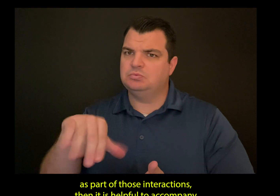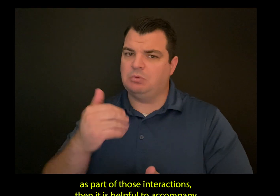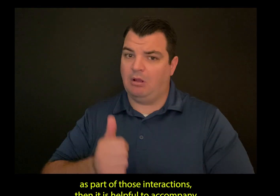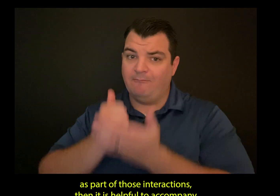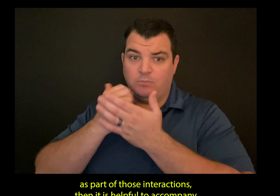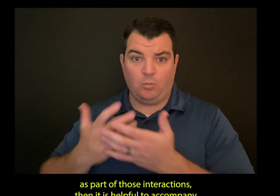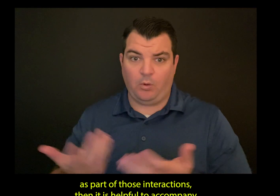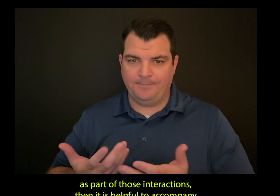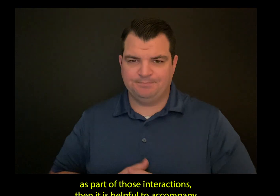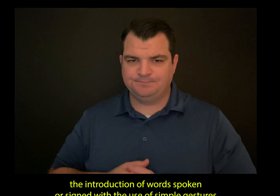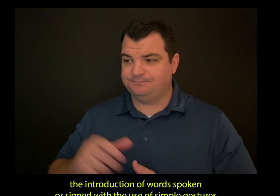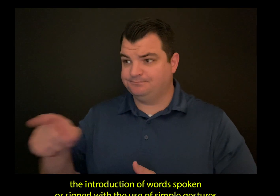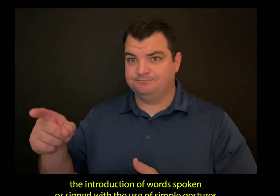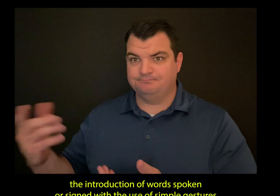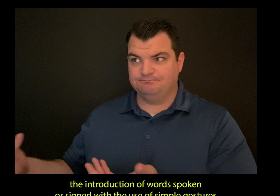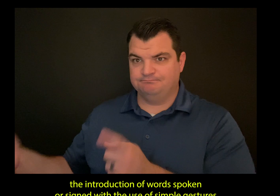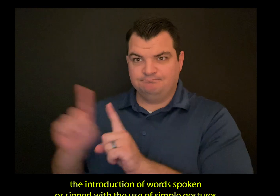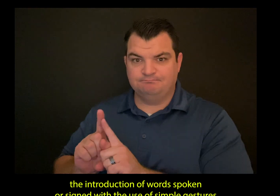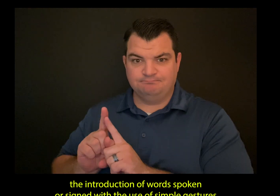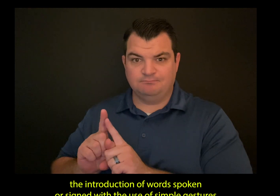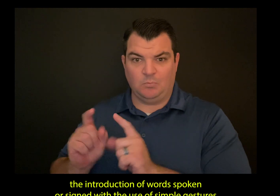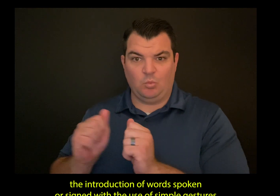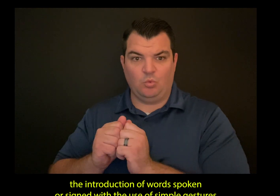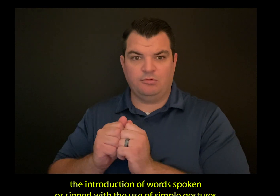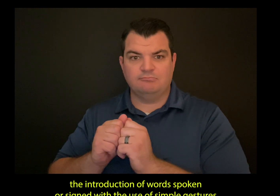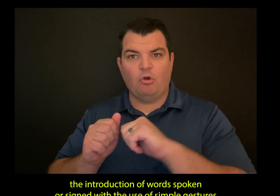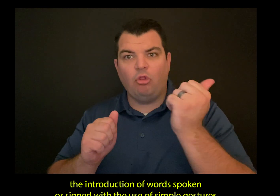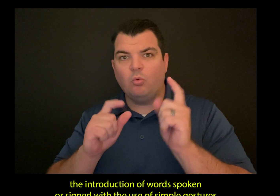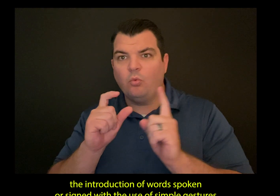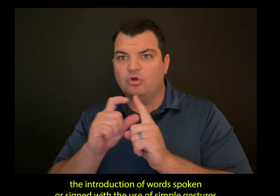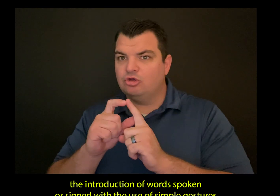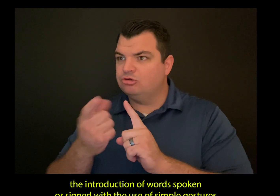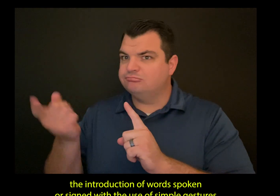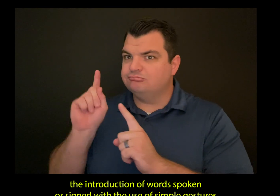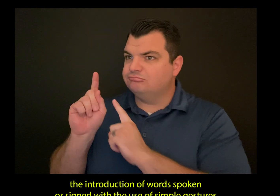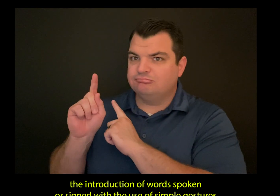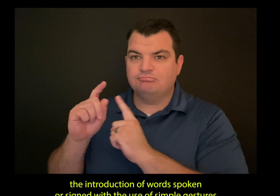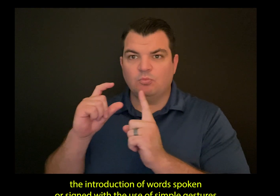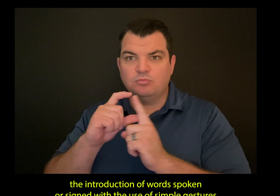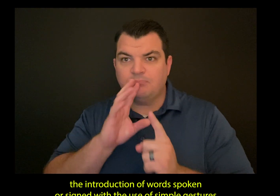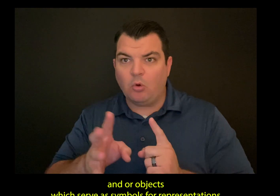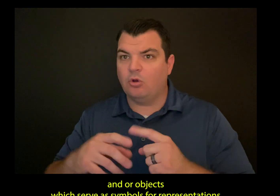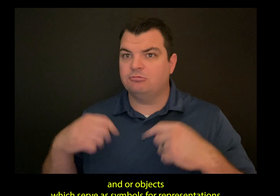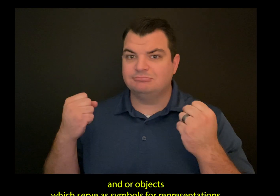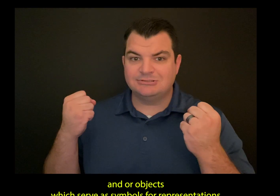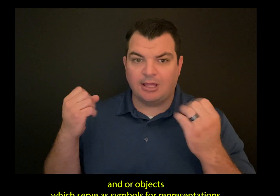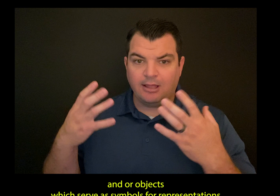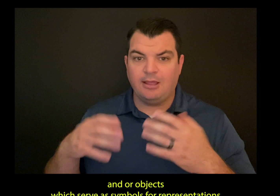Often it is helpful to accompany the introduction of words, spoken or signed, with the use of simple gestures and or objects which serve